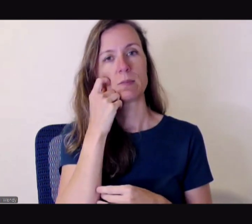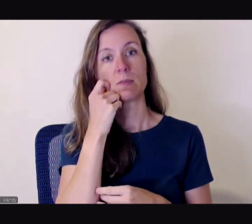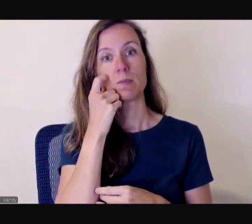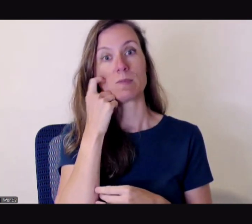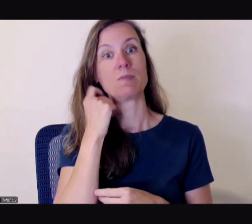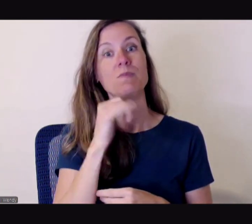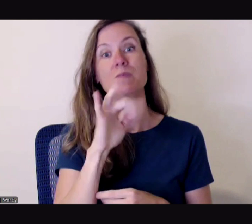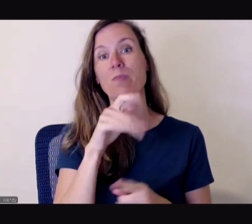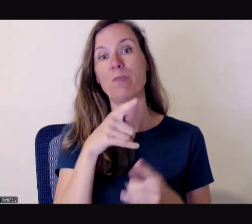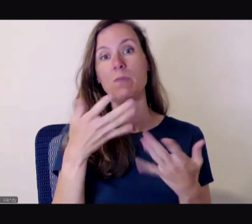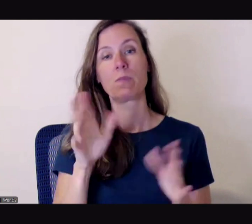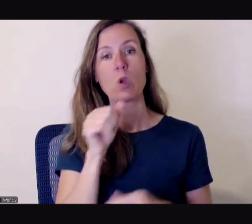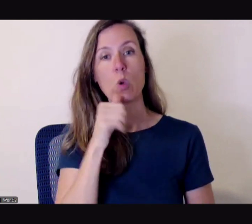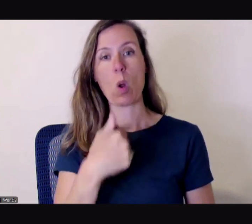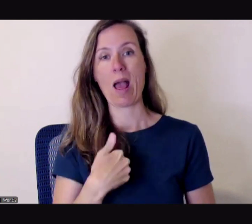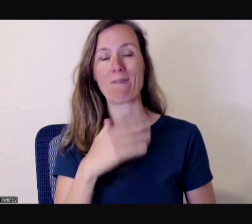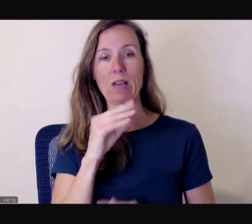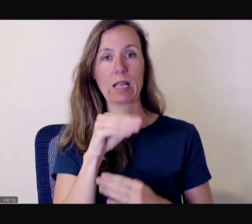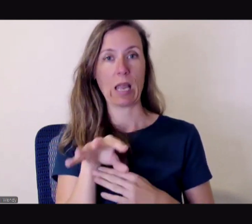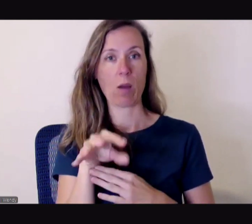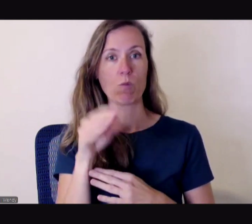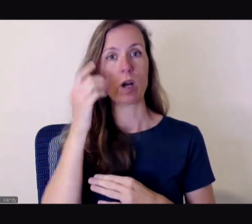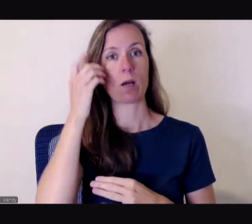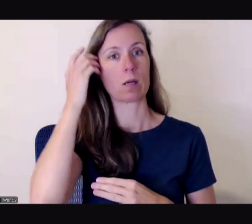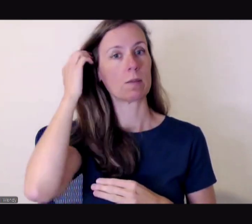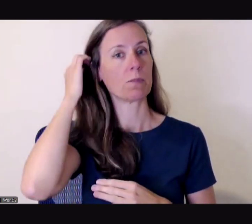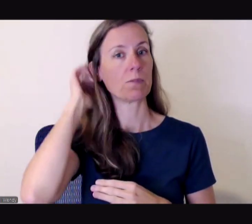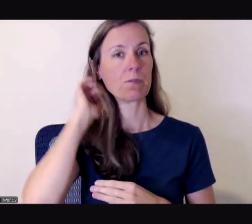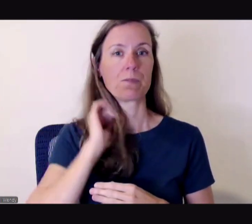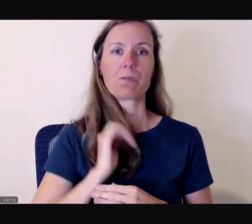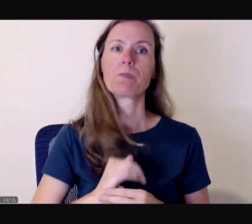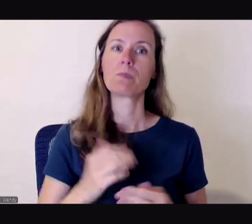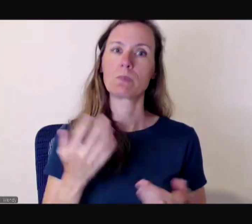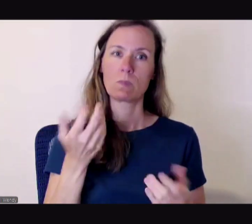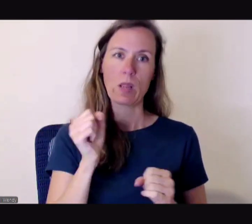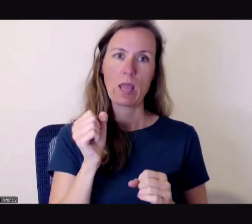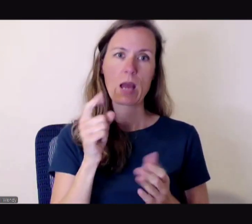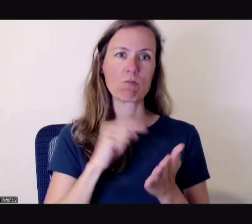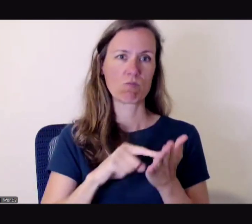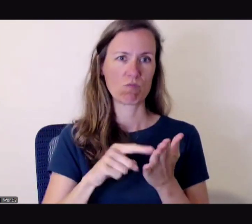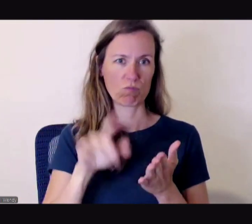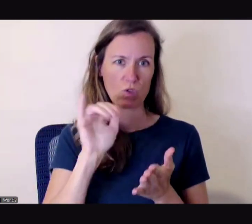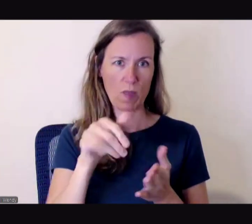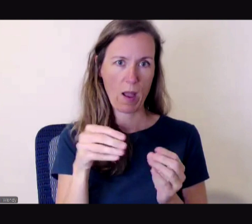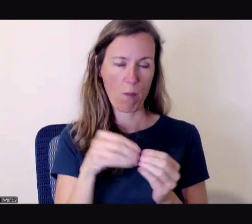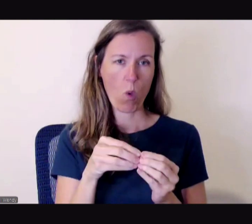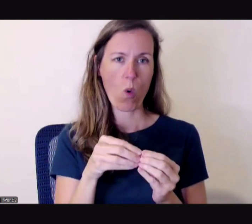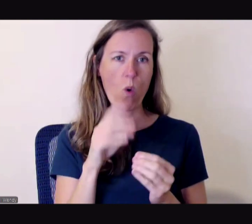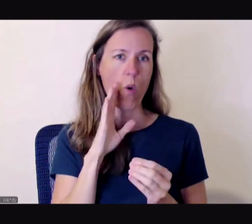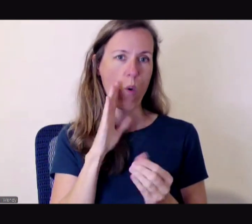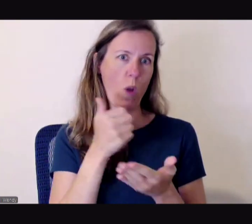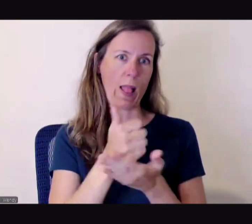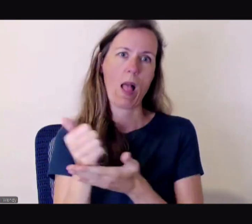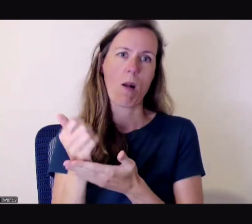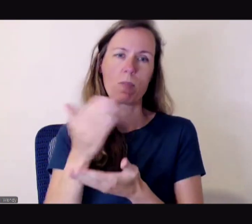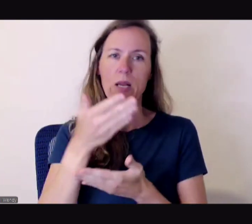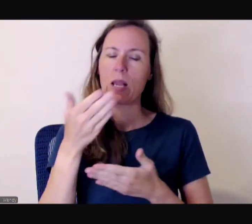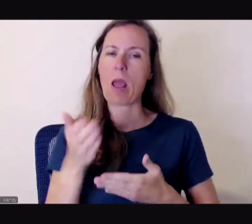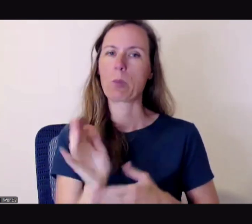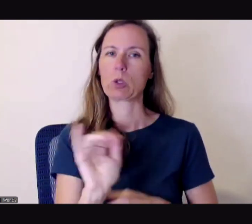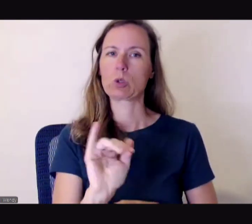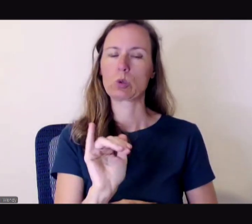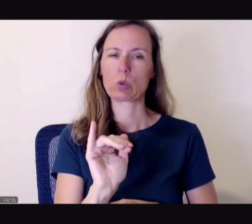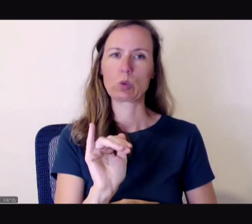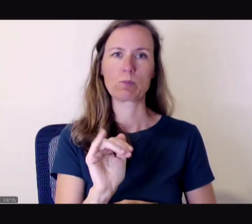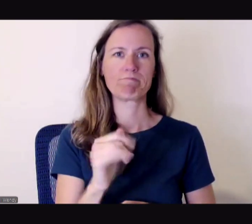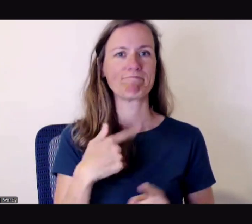a camera, you might want to look into that. It will definitely help out our neighbors as a whole as well. As I yield back.